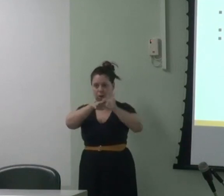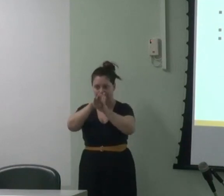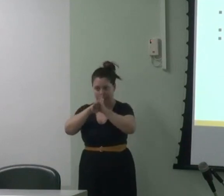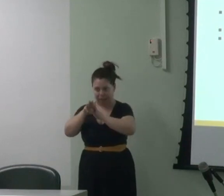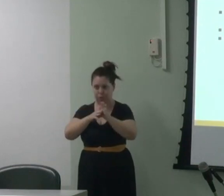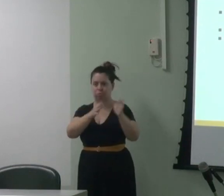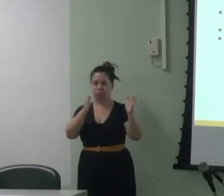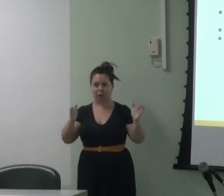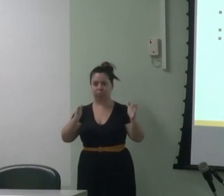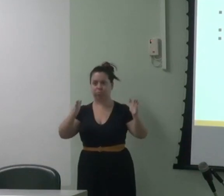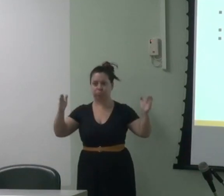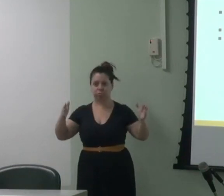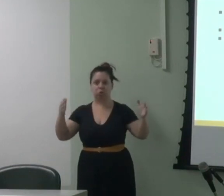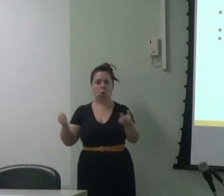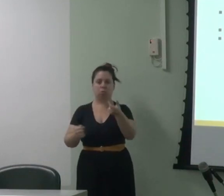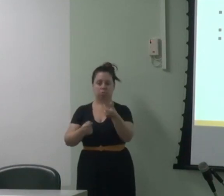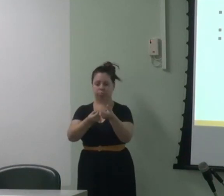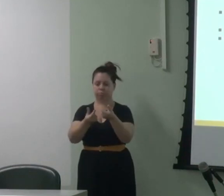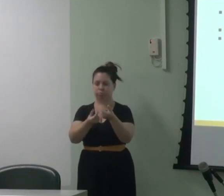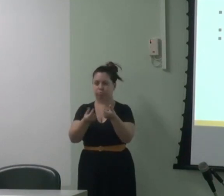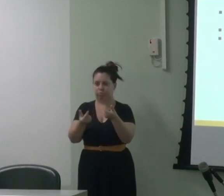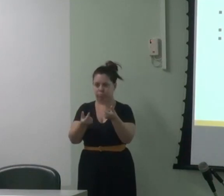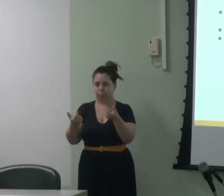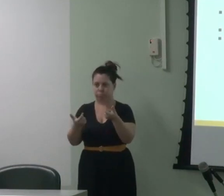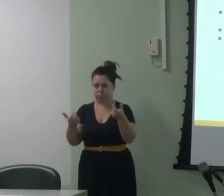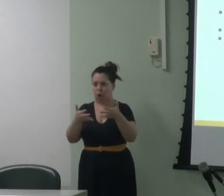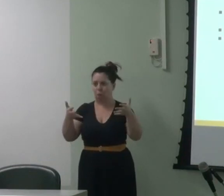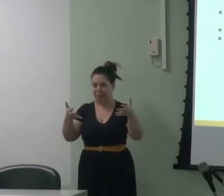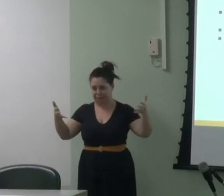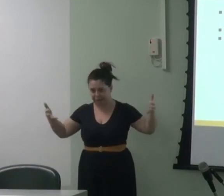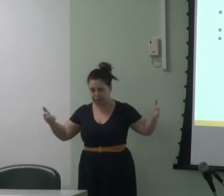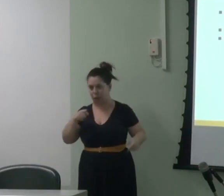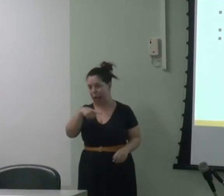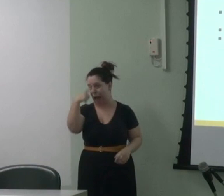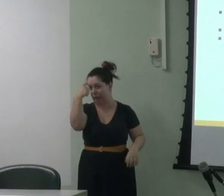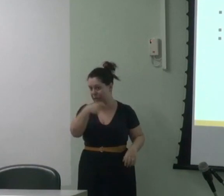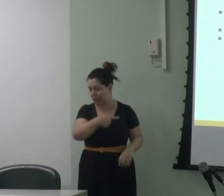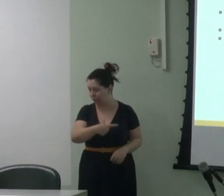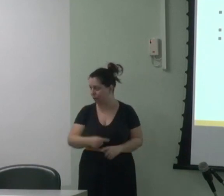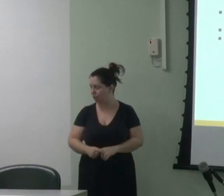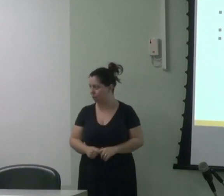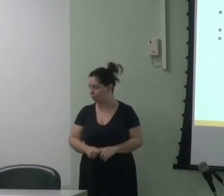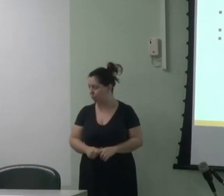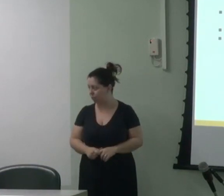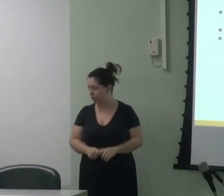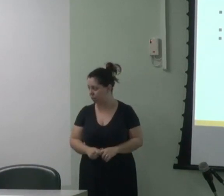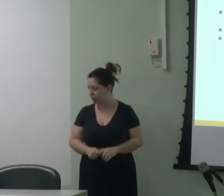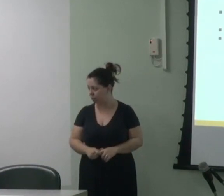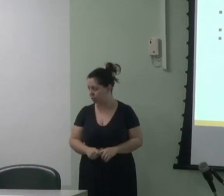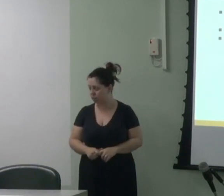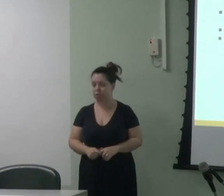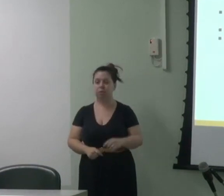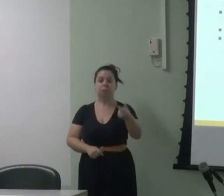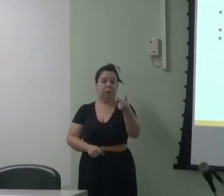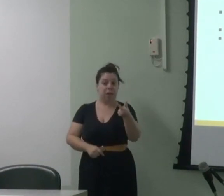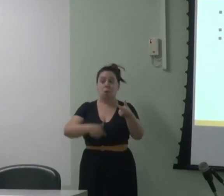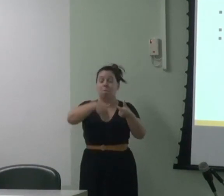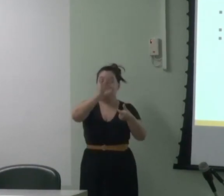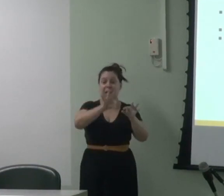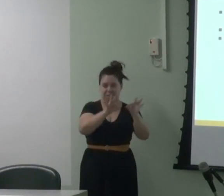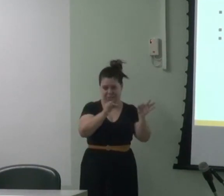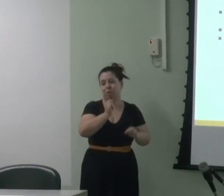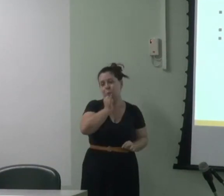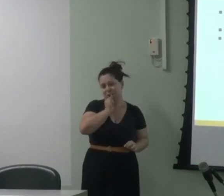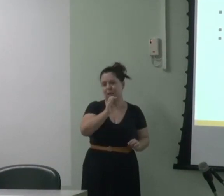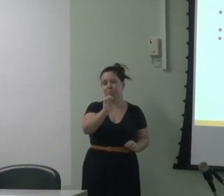so how they were derived. So the idea is that the simplest word, angel